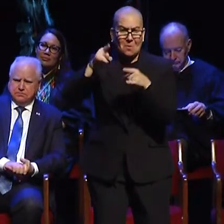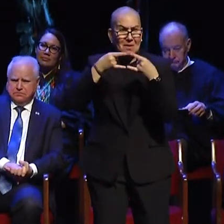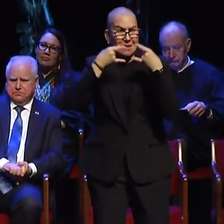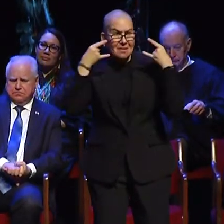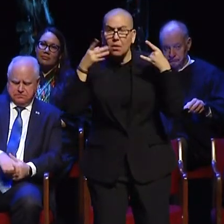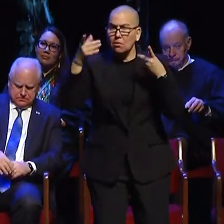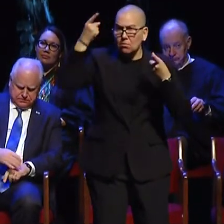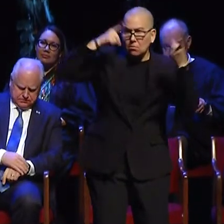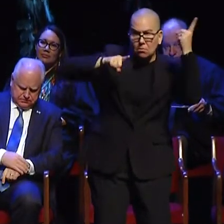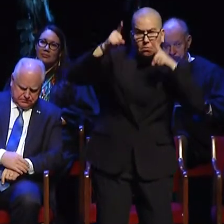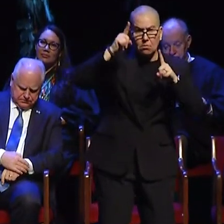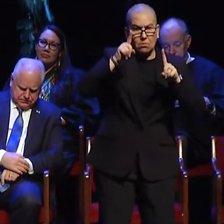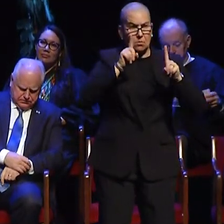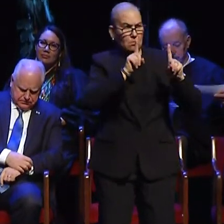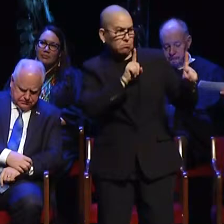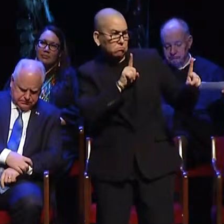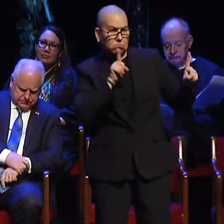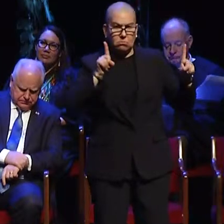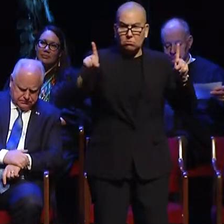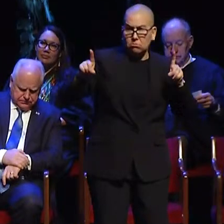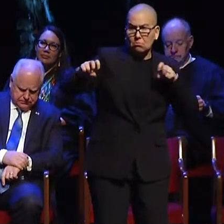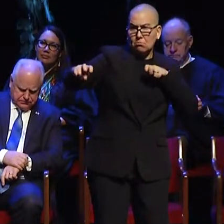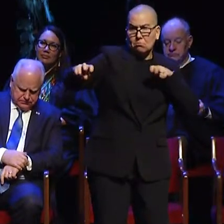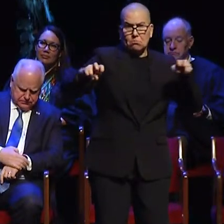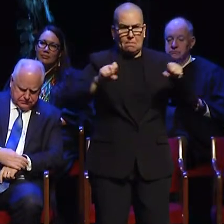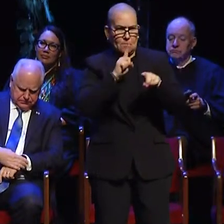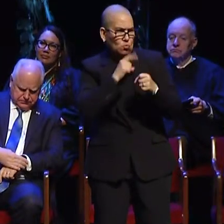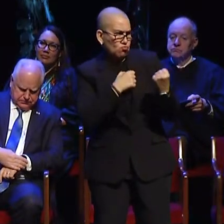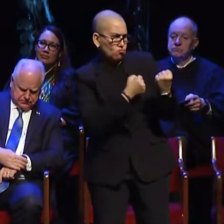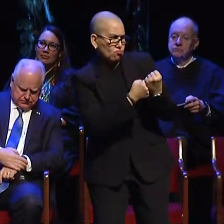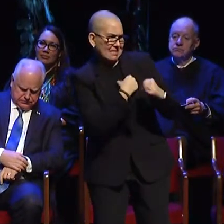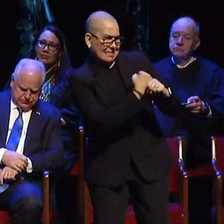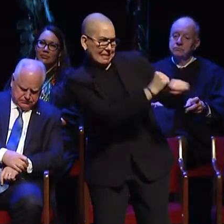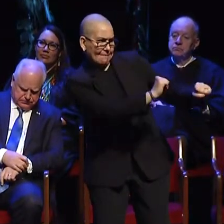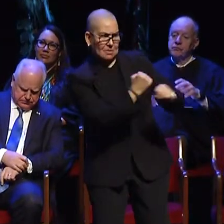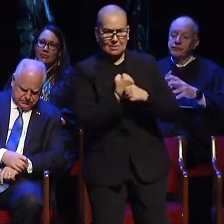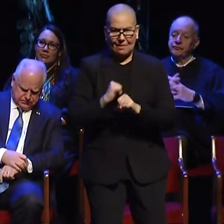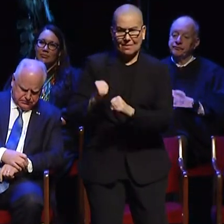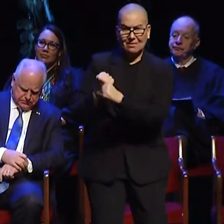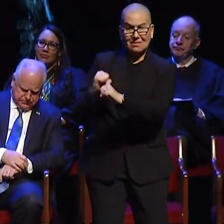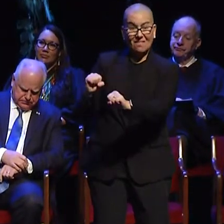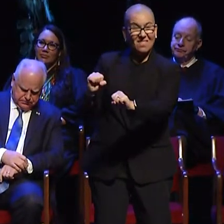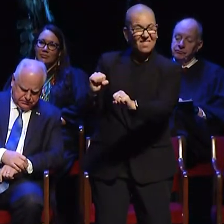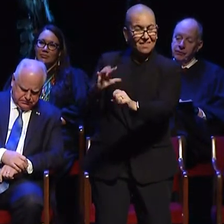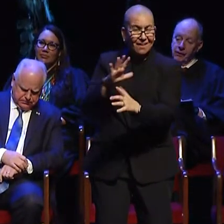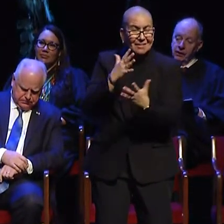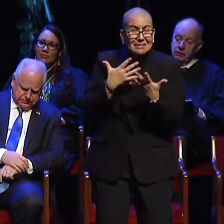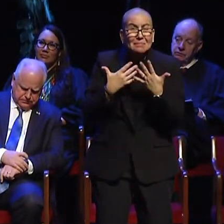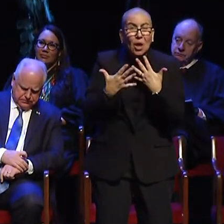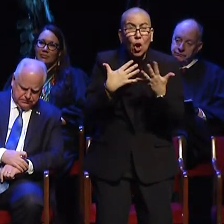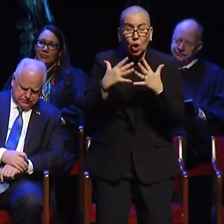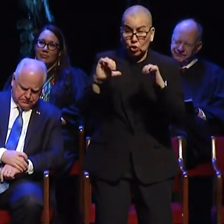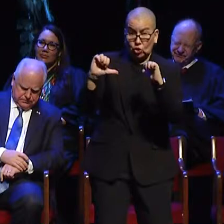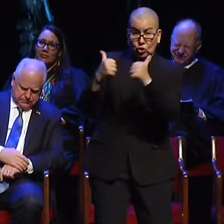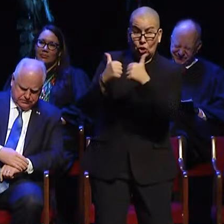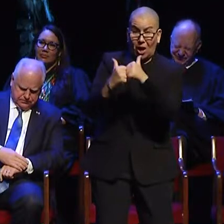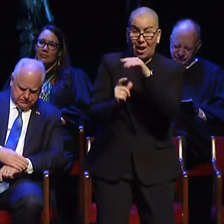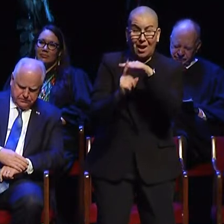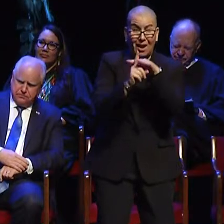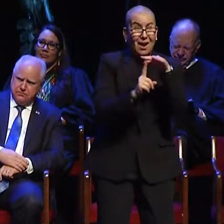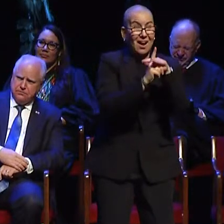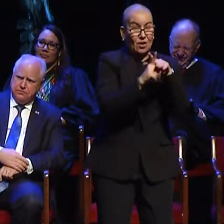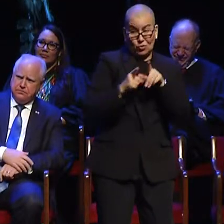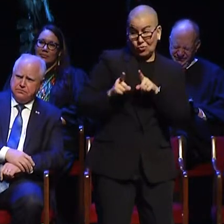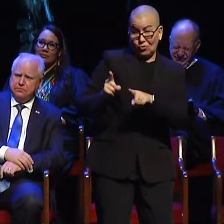safe. And despite these challenges, over the past 4 years, we increased